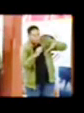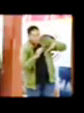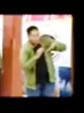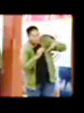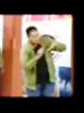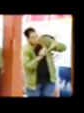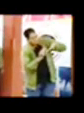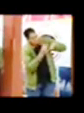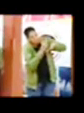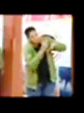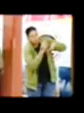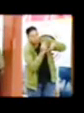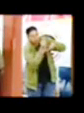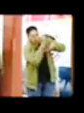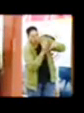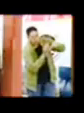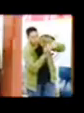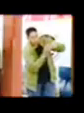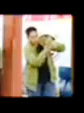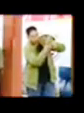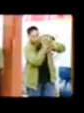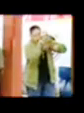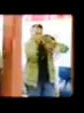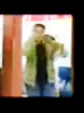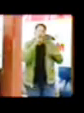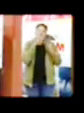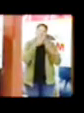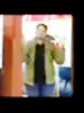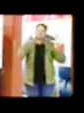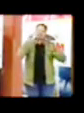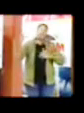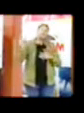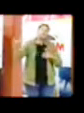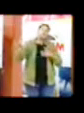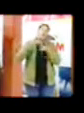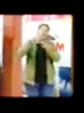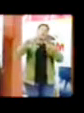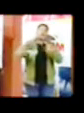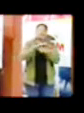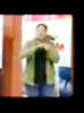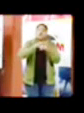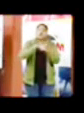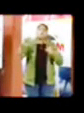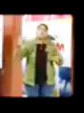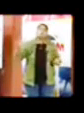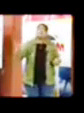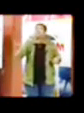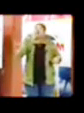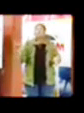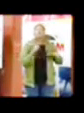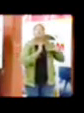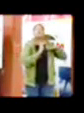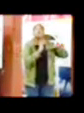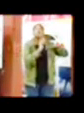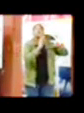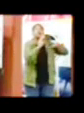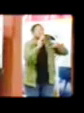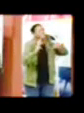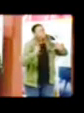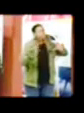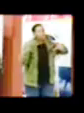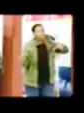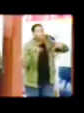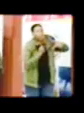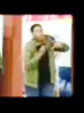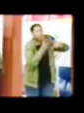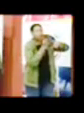and move toward the north, because the general motion of a hurricane in this area would be not just west, but a bit north of